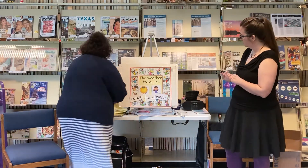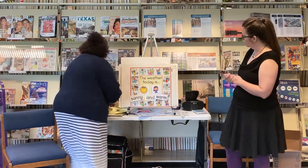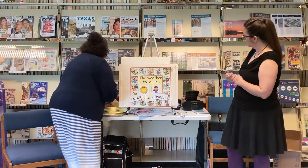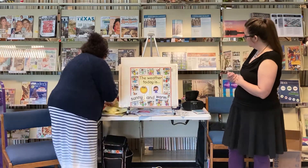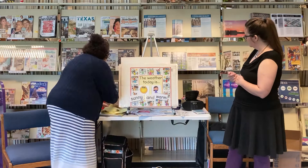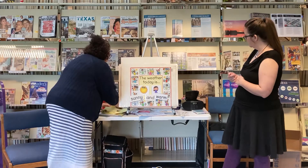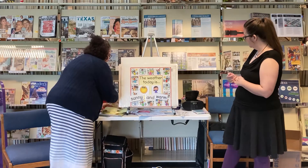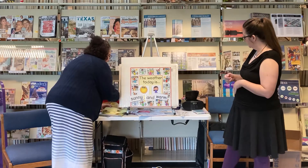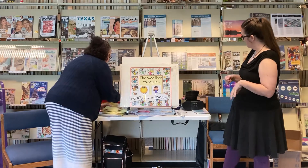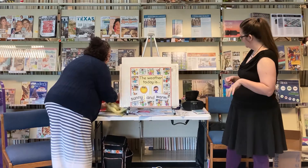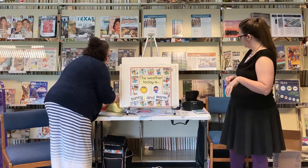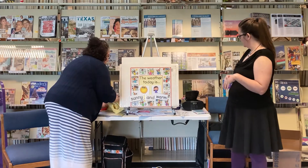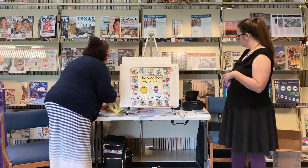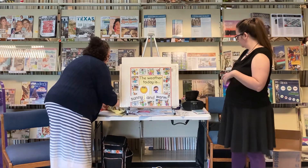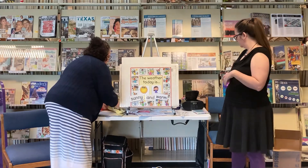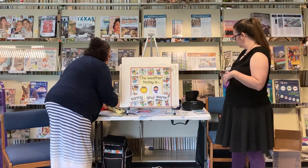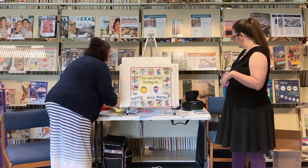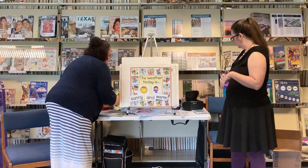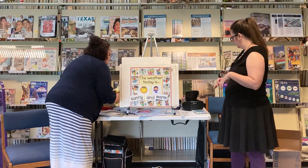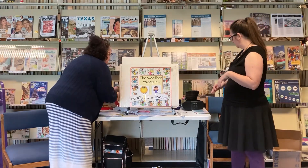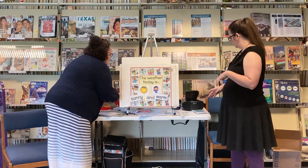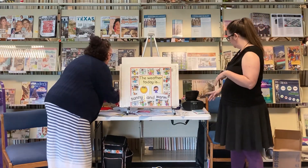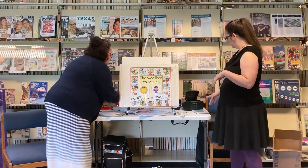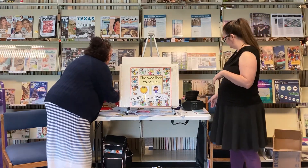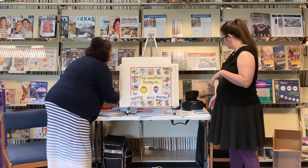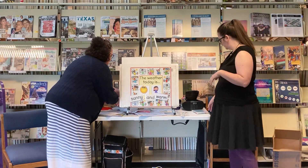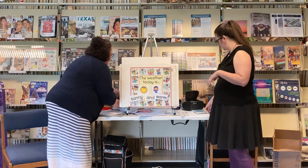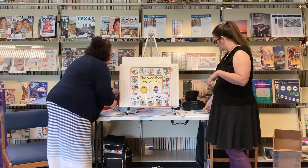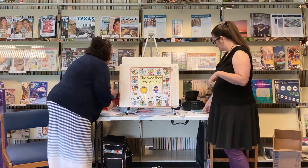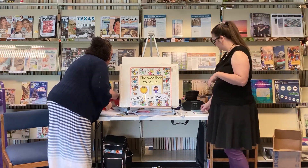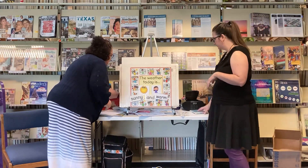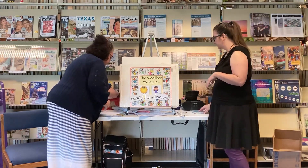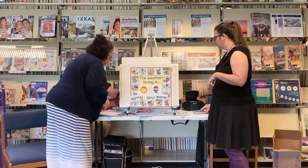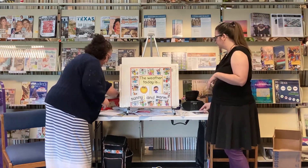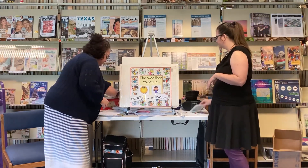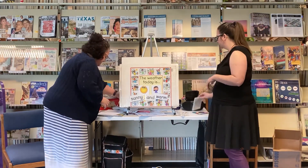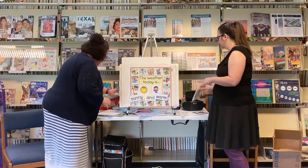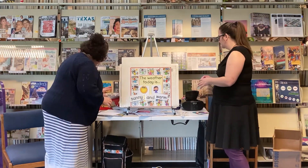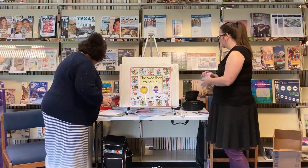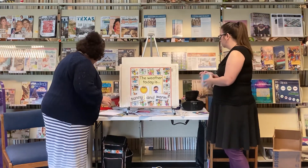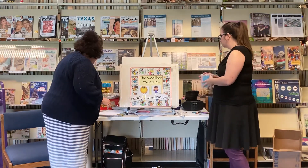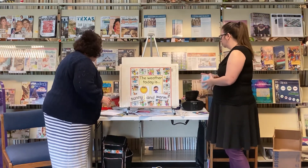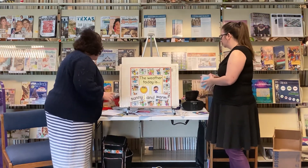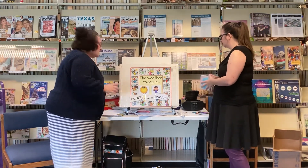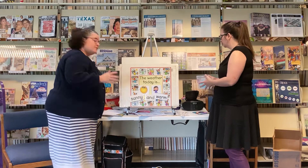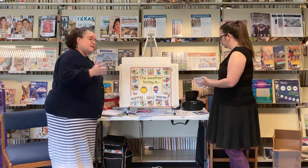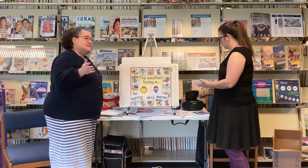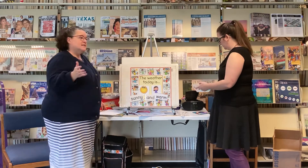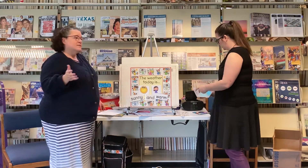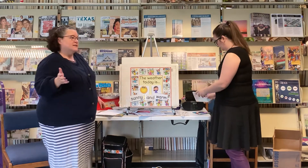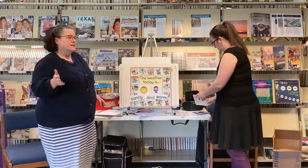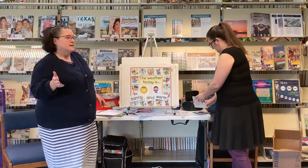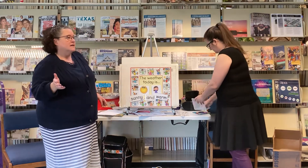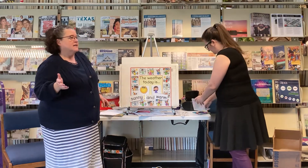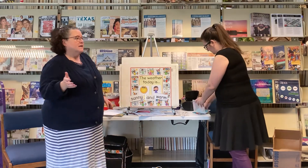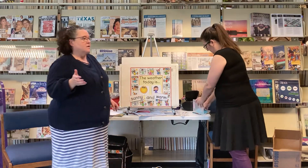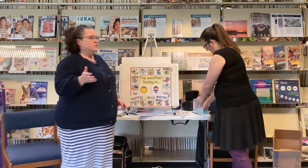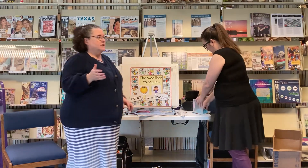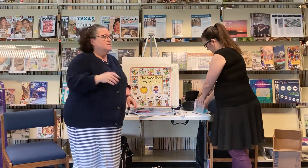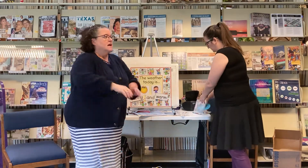wanted That's to show cool. you guys. I got some other stuff, but I don't know what I did with them. So there's other things that live in the ocean mm-hmm.